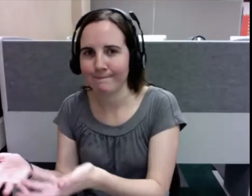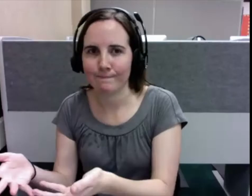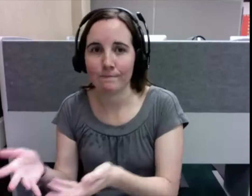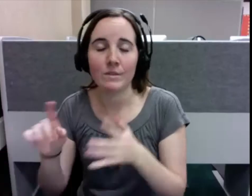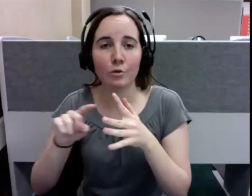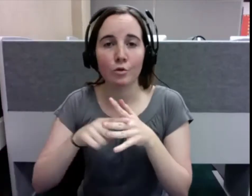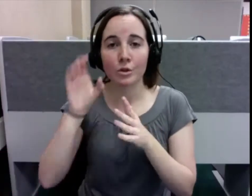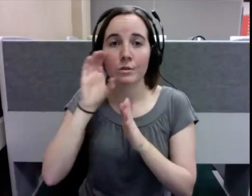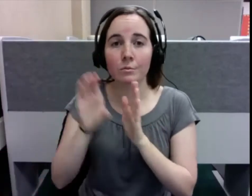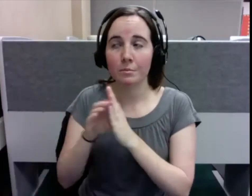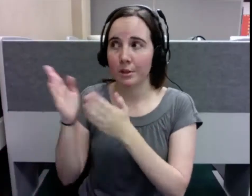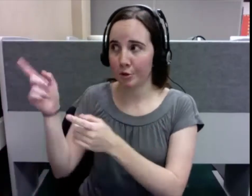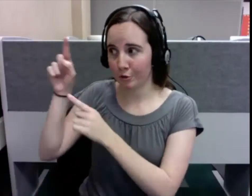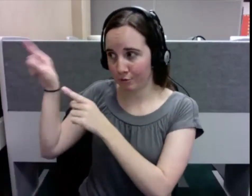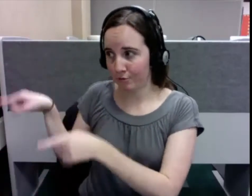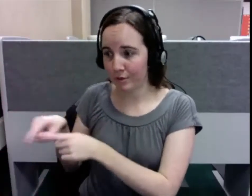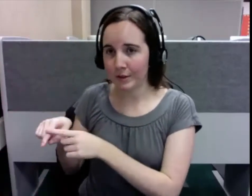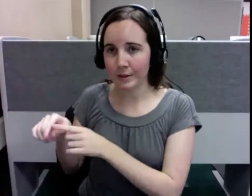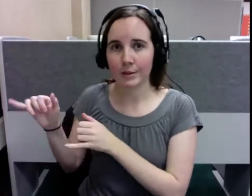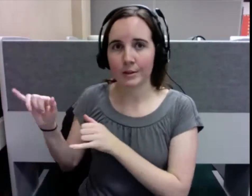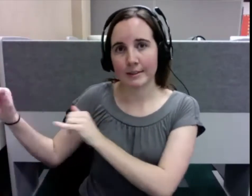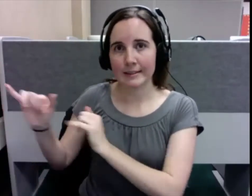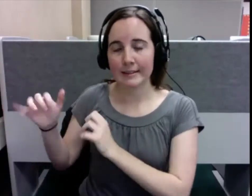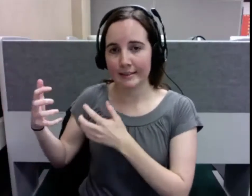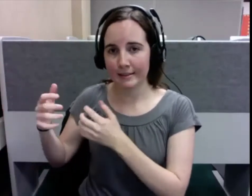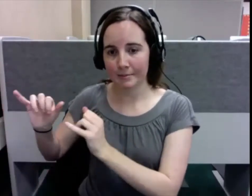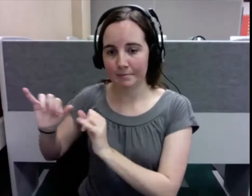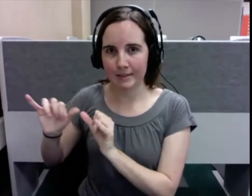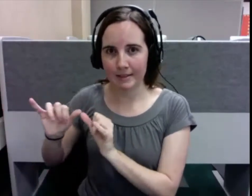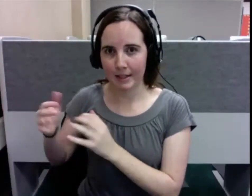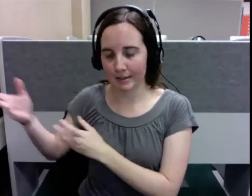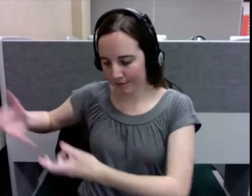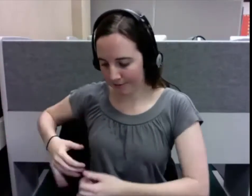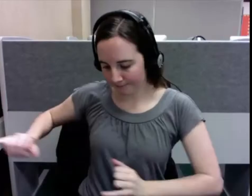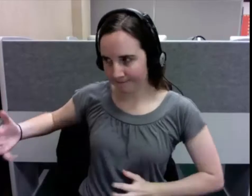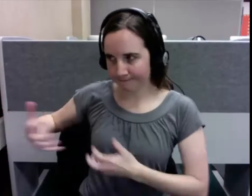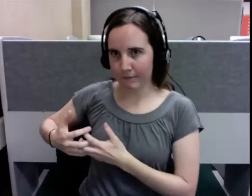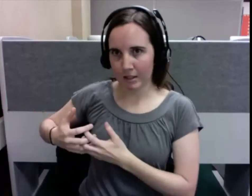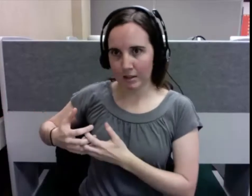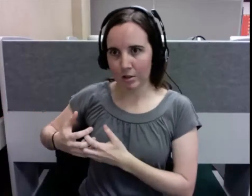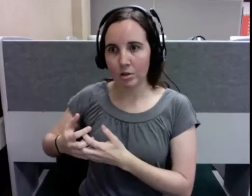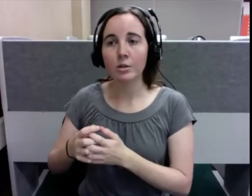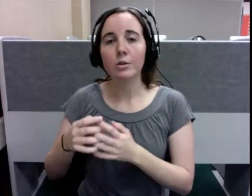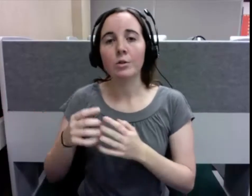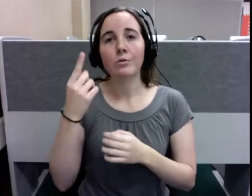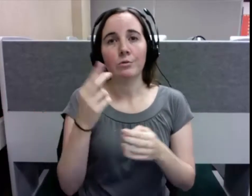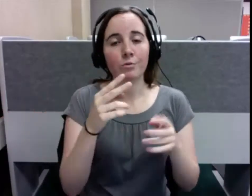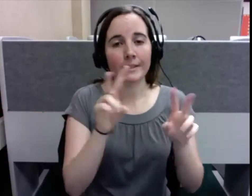with the top. You might have some problems that your doctor wants you to come in and have an exam called an EGD. It stands